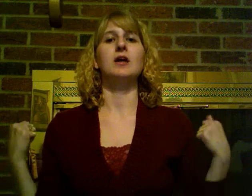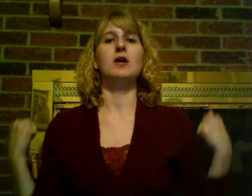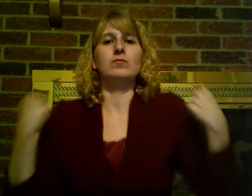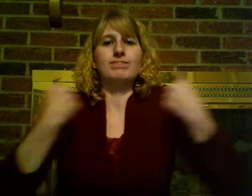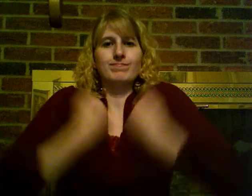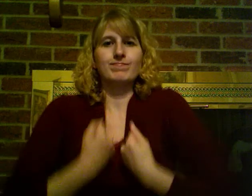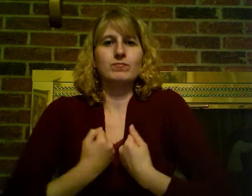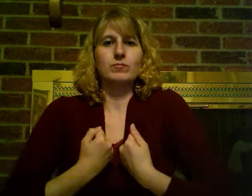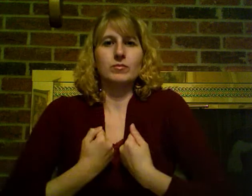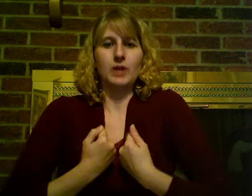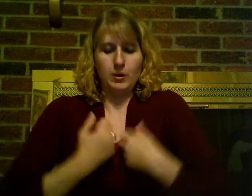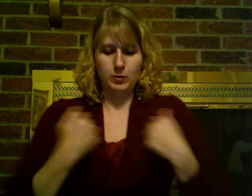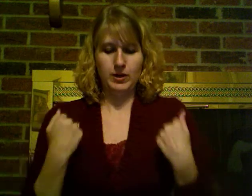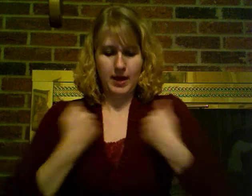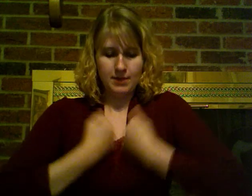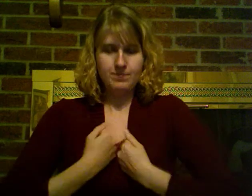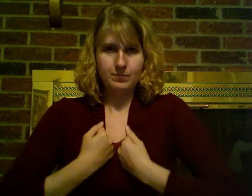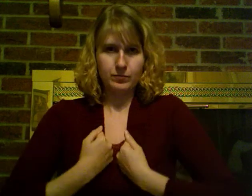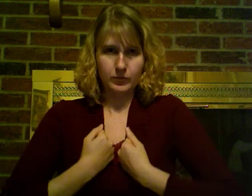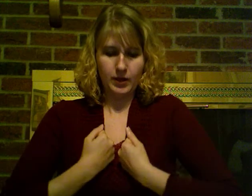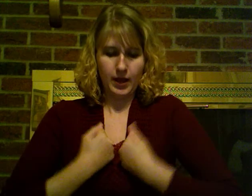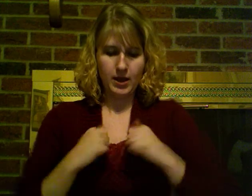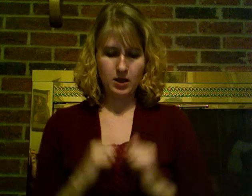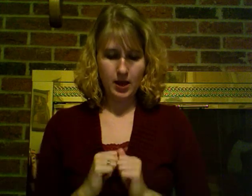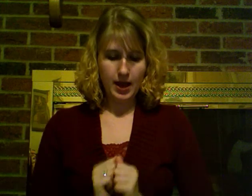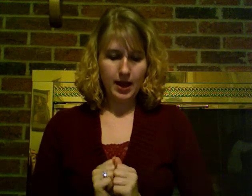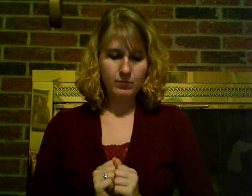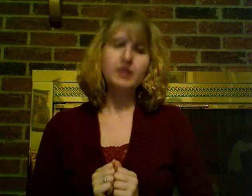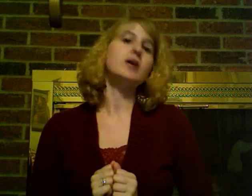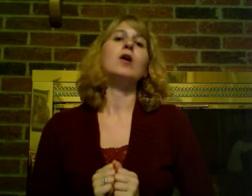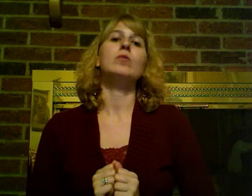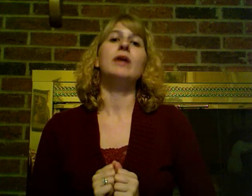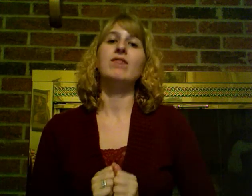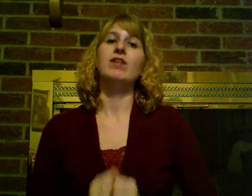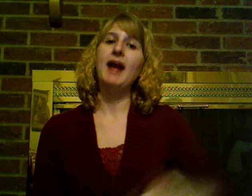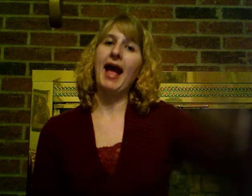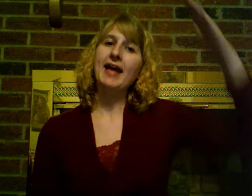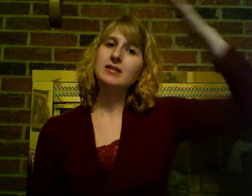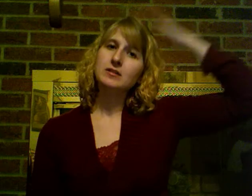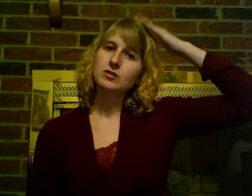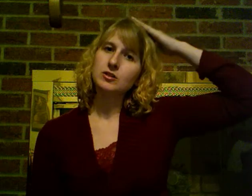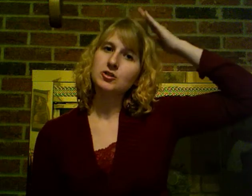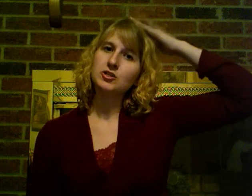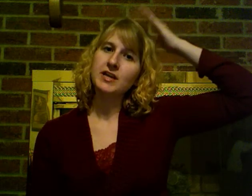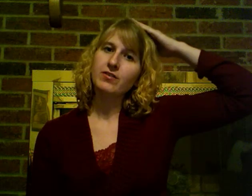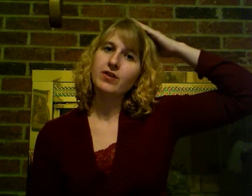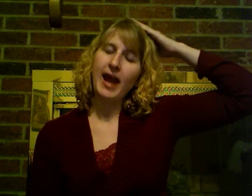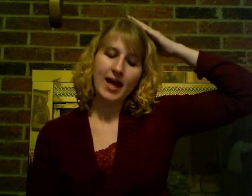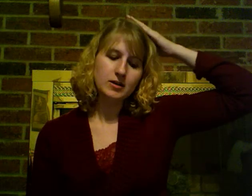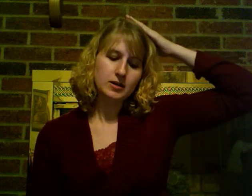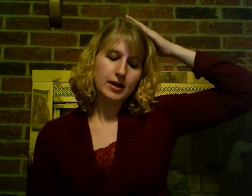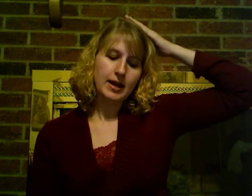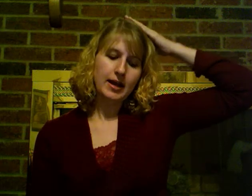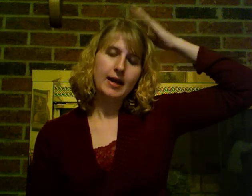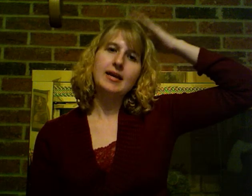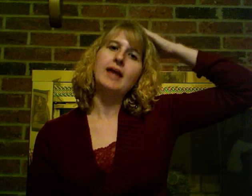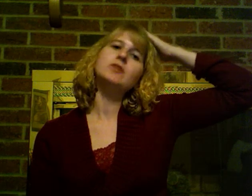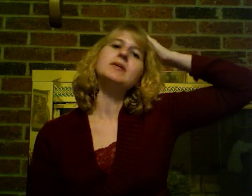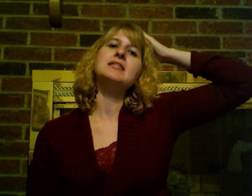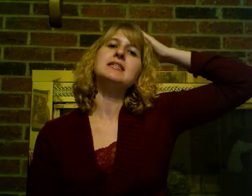coat and you put it on, okay? And with our coat, we have our hat. So this is your generic for hat. And again, you be as detailed